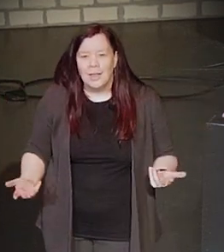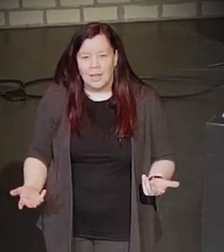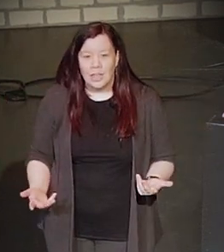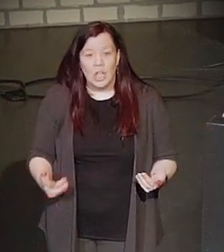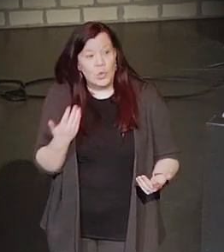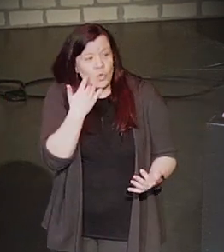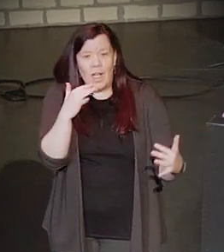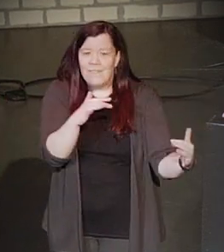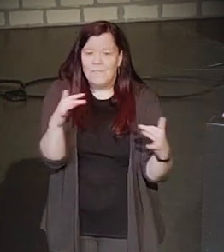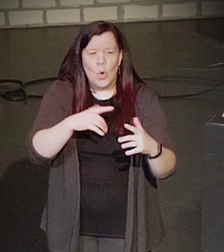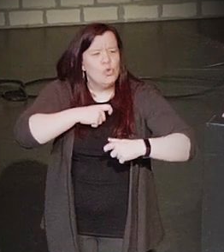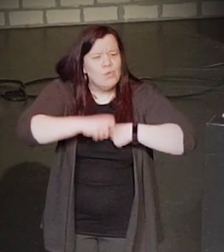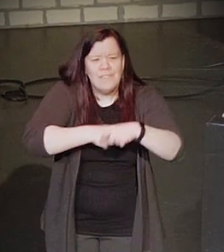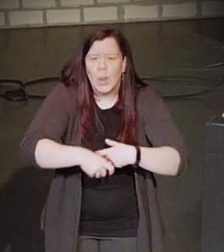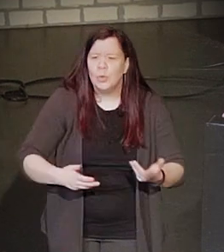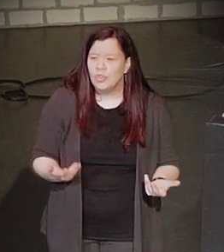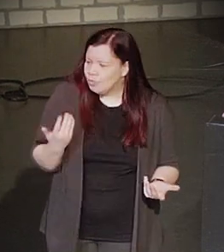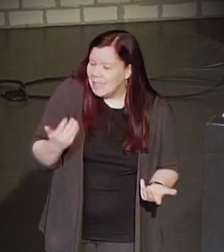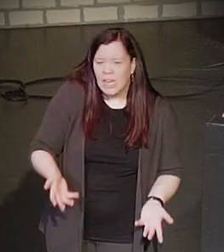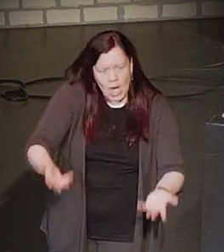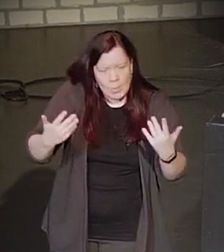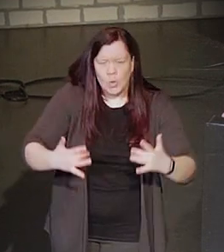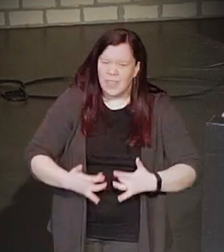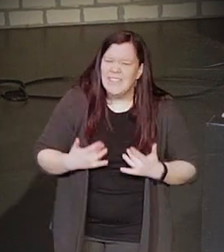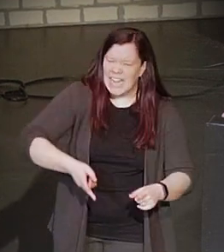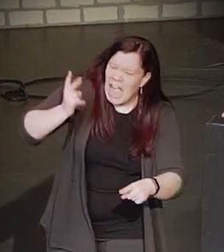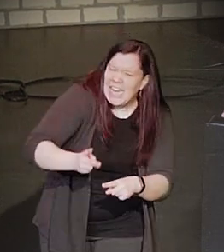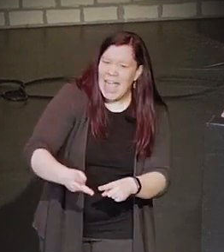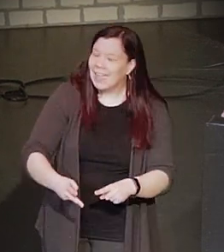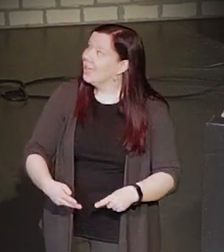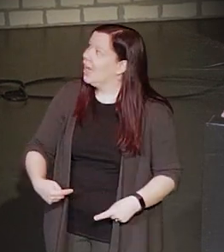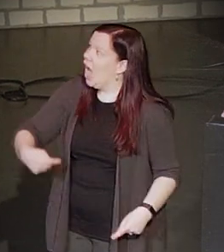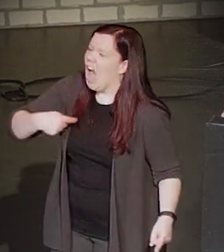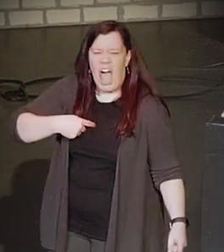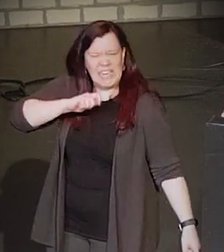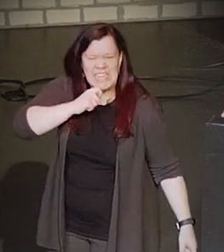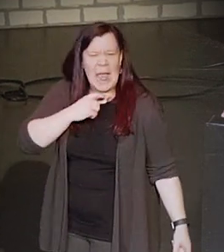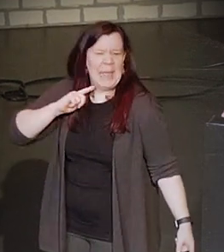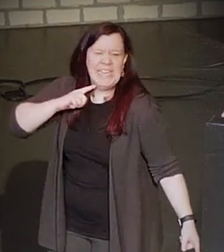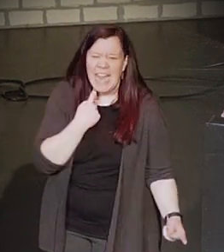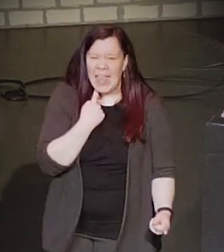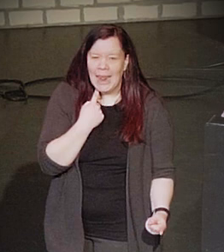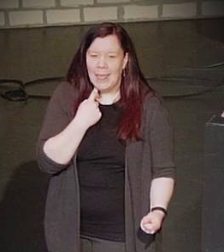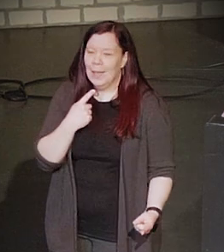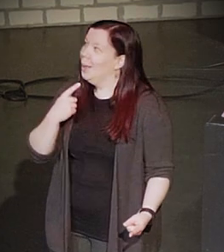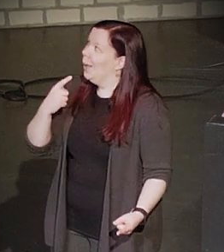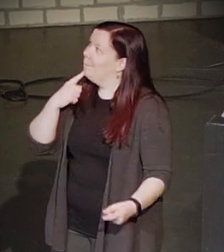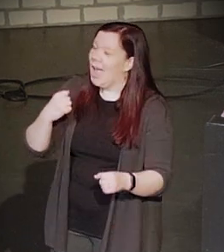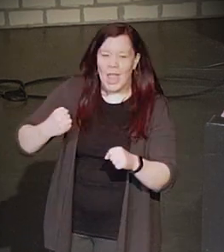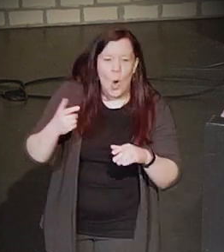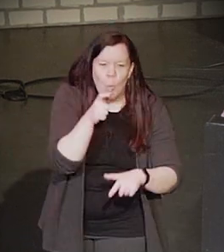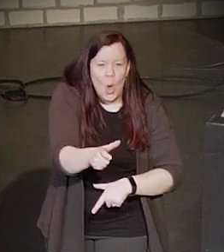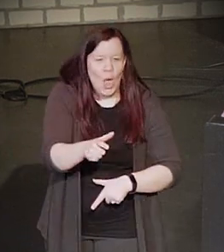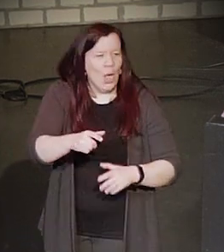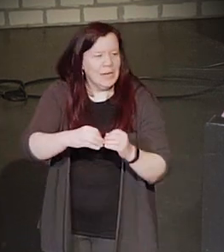just fought a revolution. Come on, with feeling, once more. I shall kill by